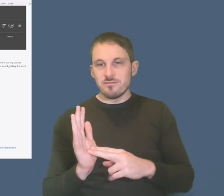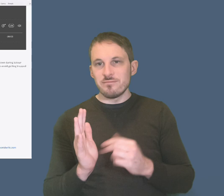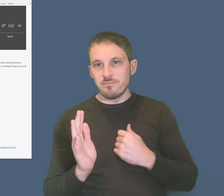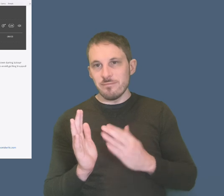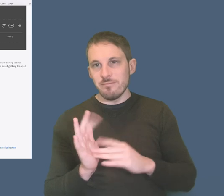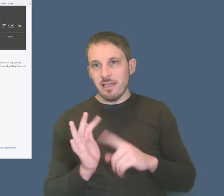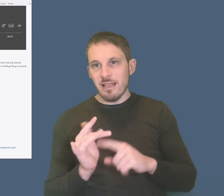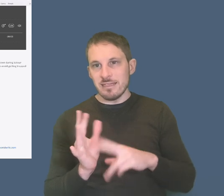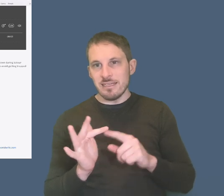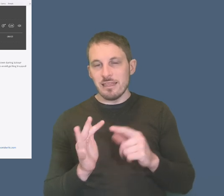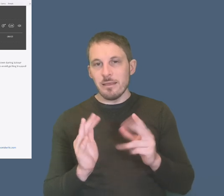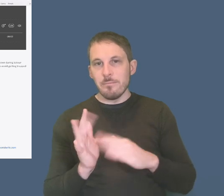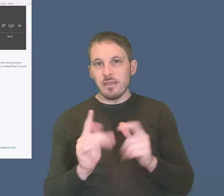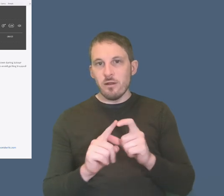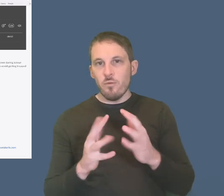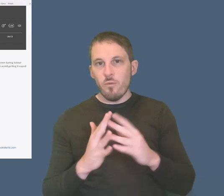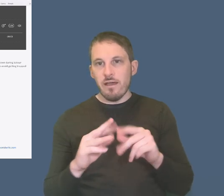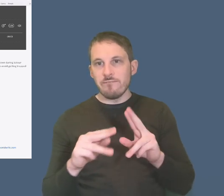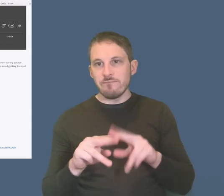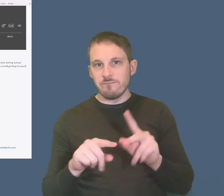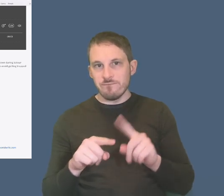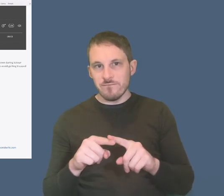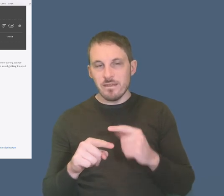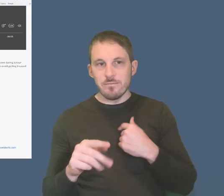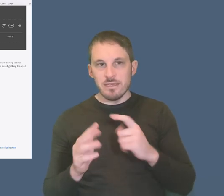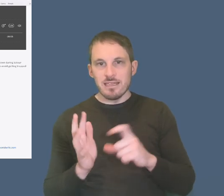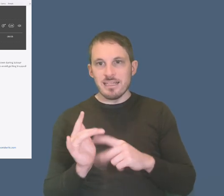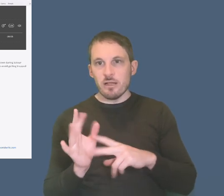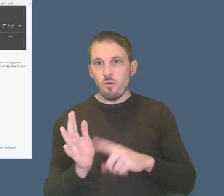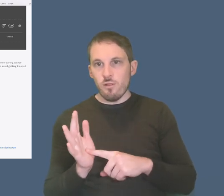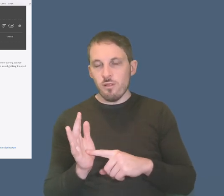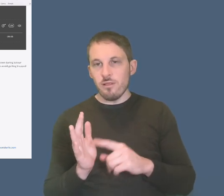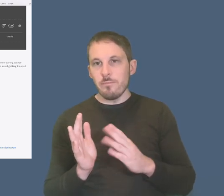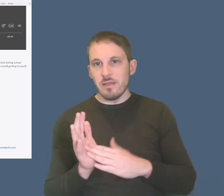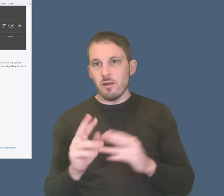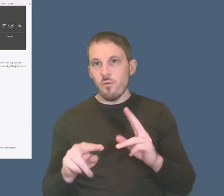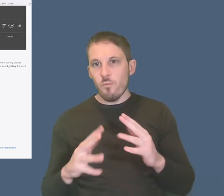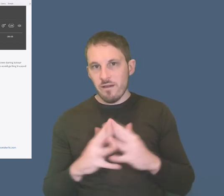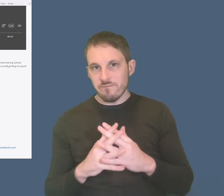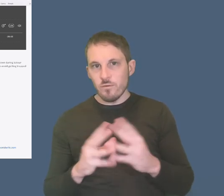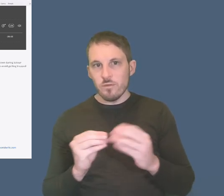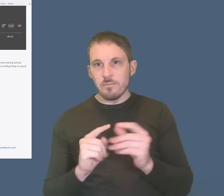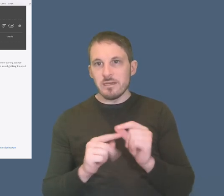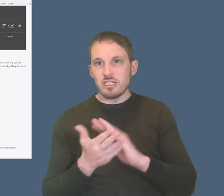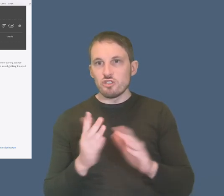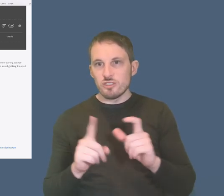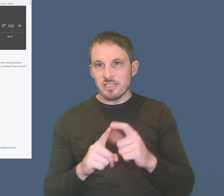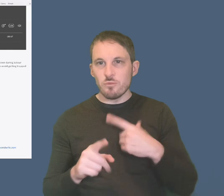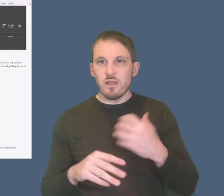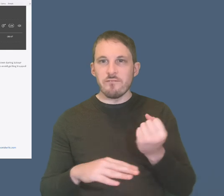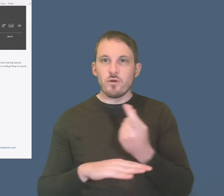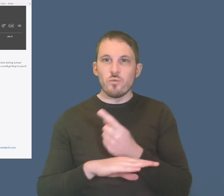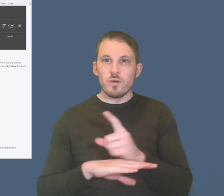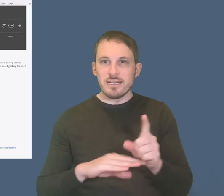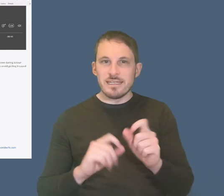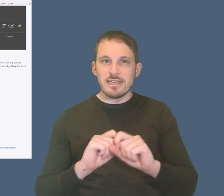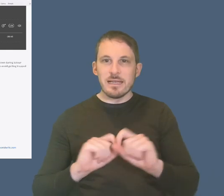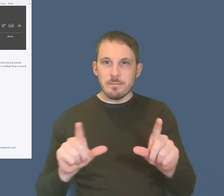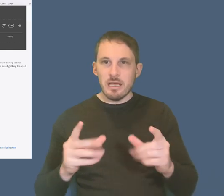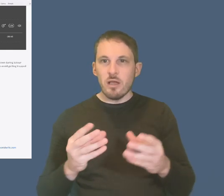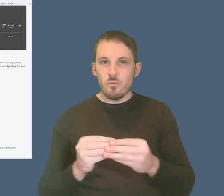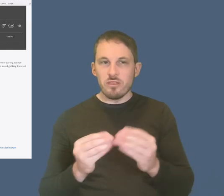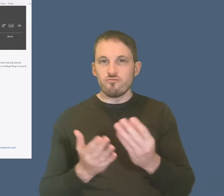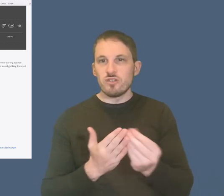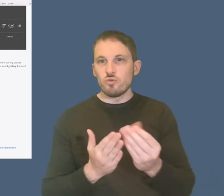a clinical and research midwife with my PhD, which is why I send out a weekly email which contains the resources that we use